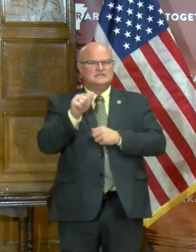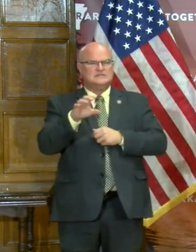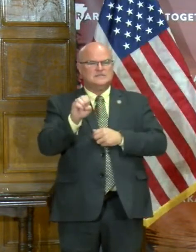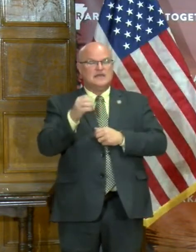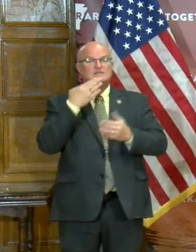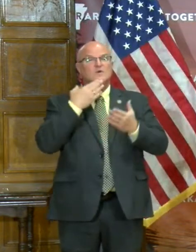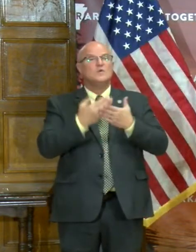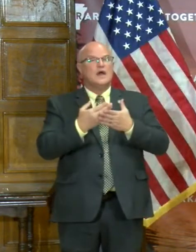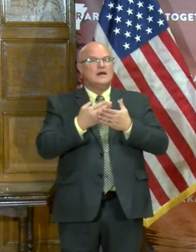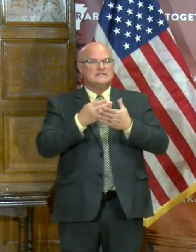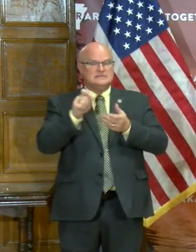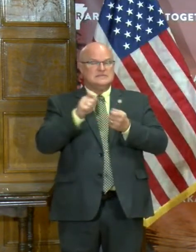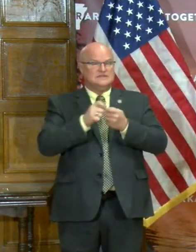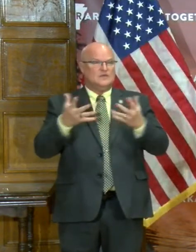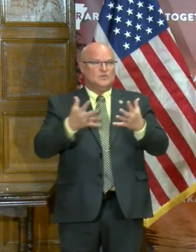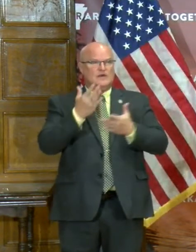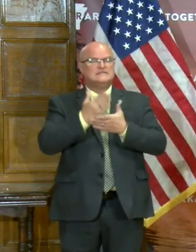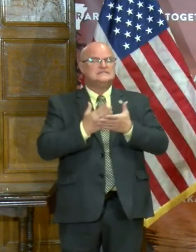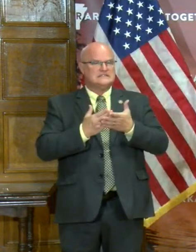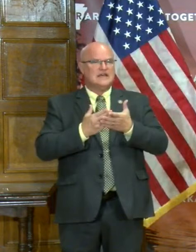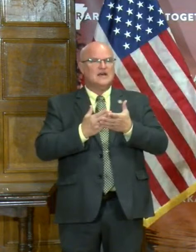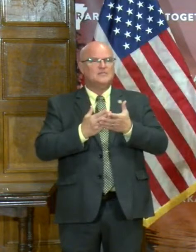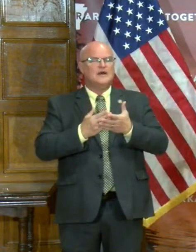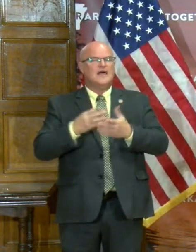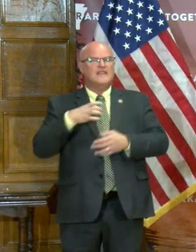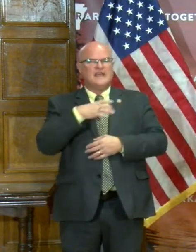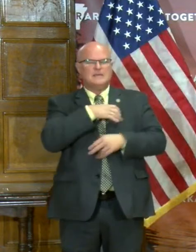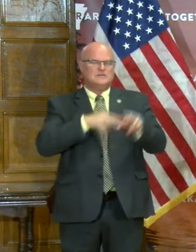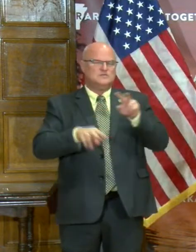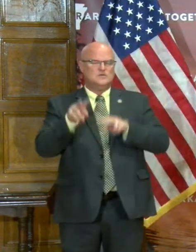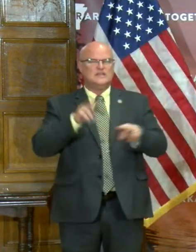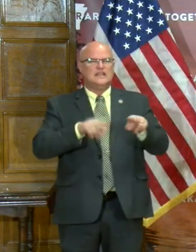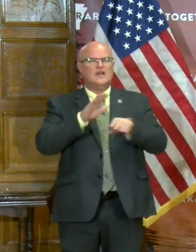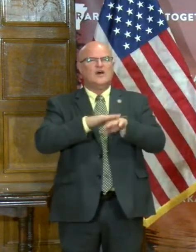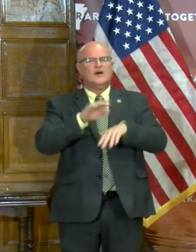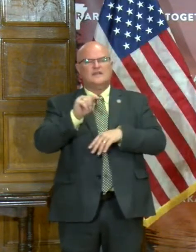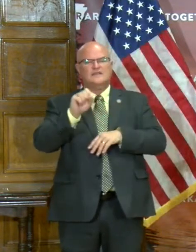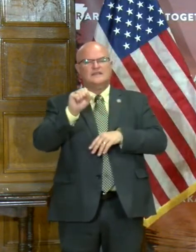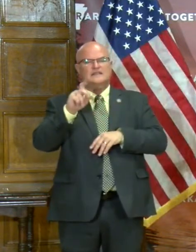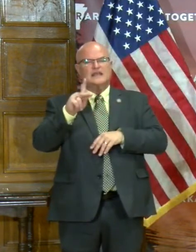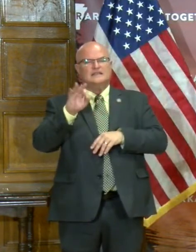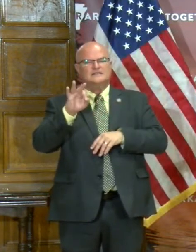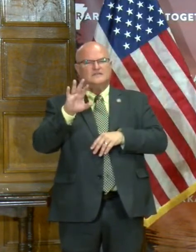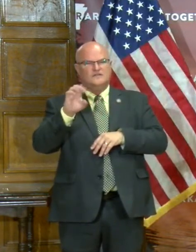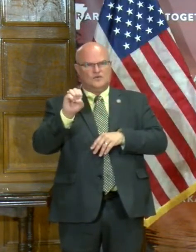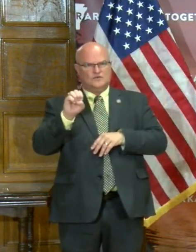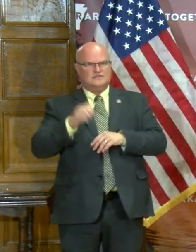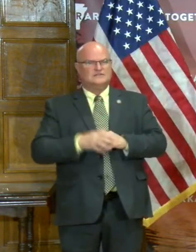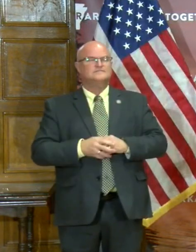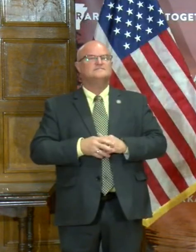and that's specifically what some of the committees are looking at on the task force. Next question.